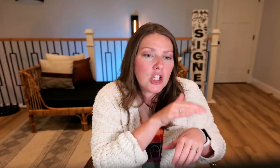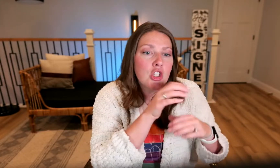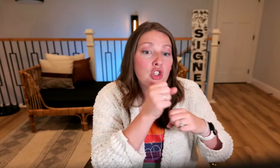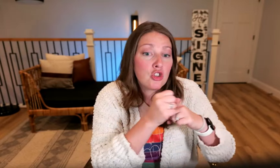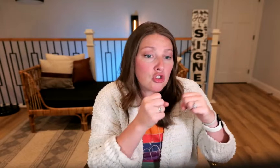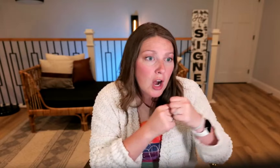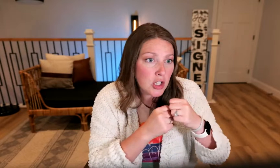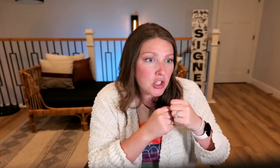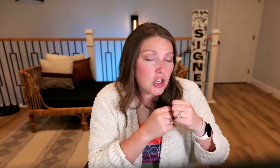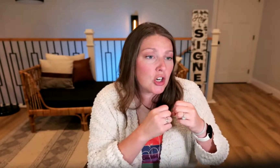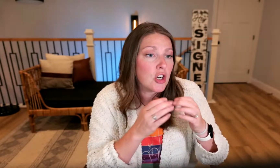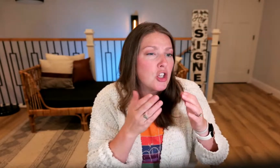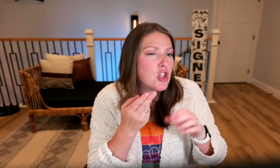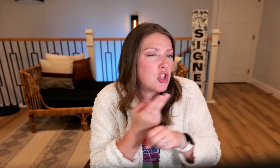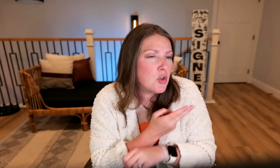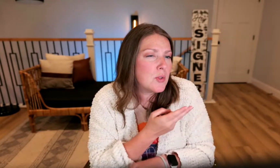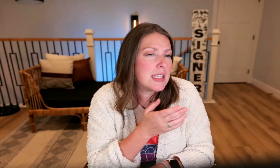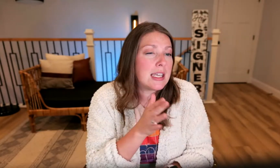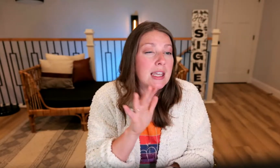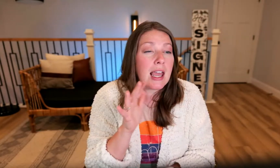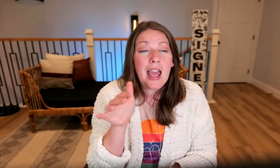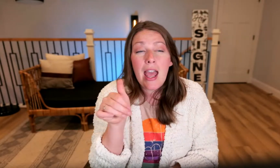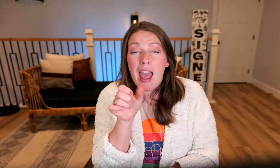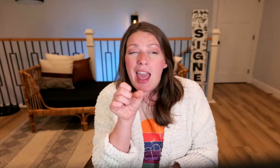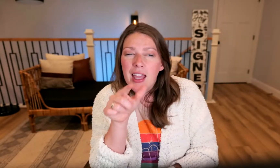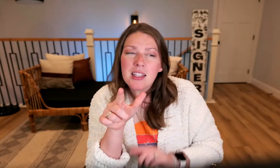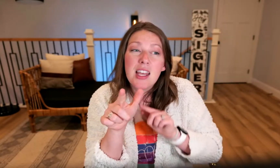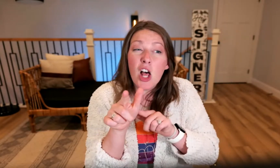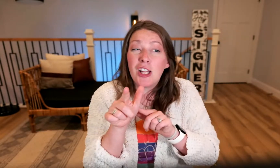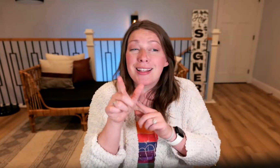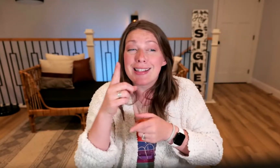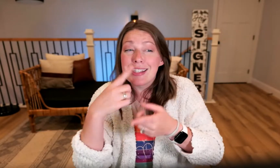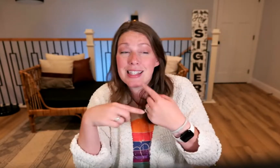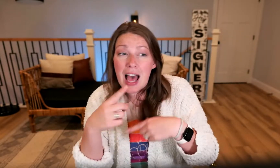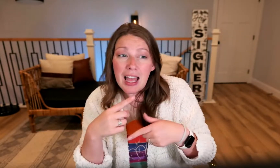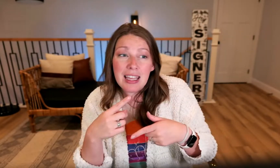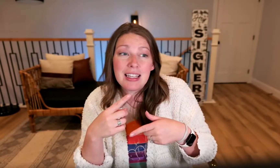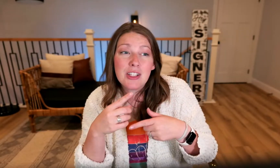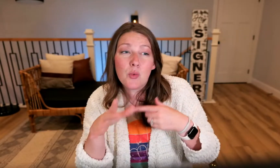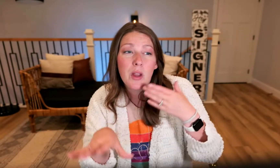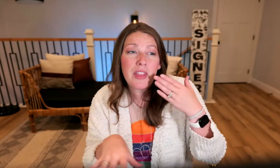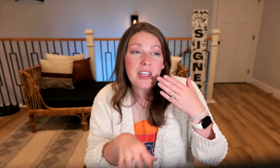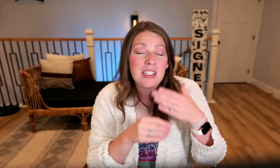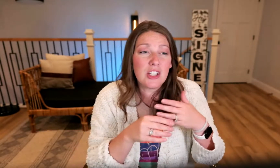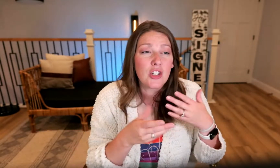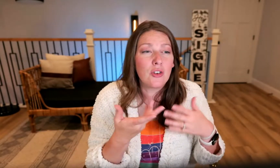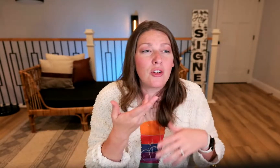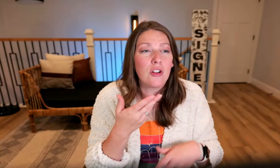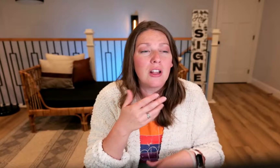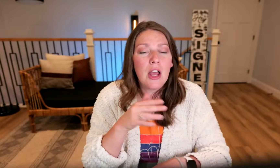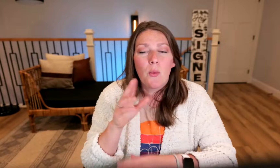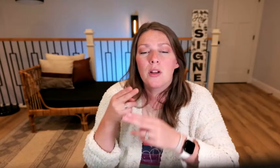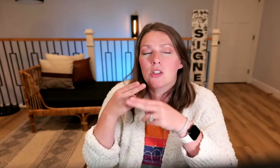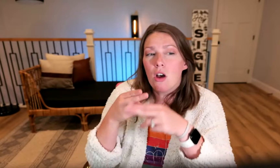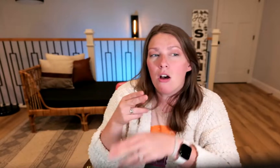English structure using ASL signs with additional what's